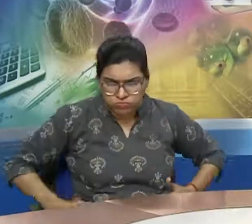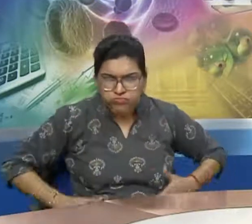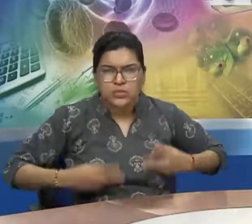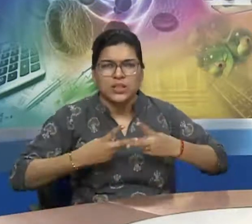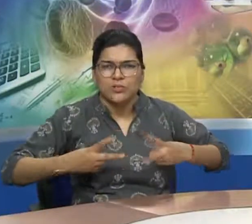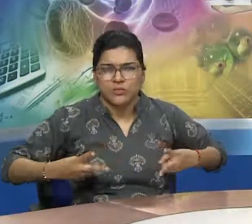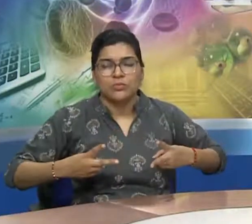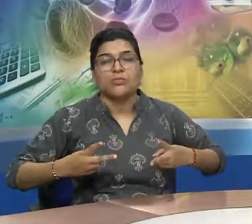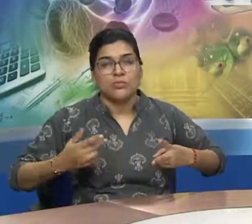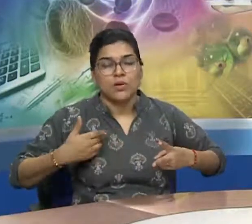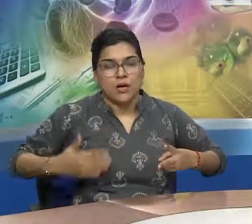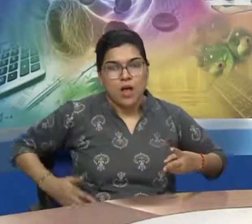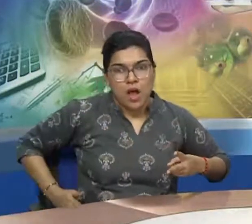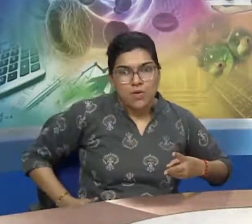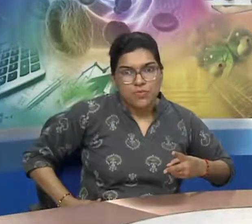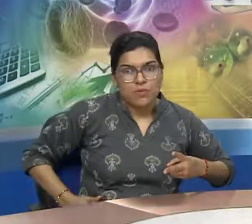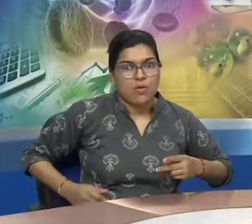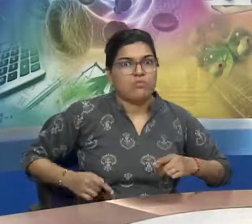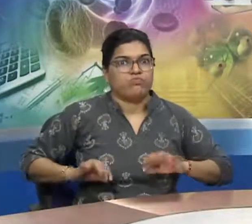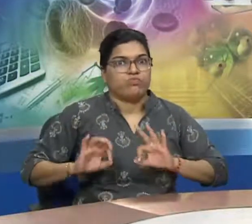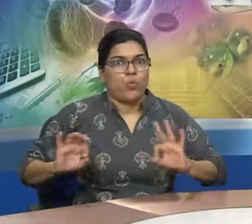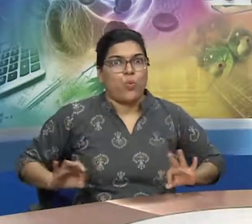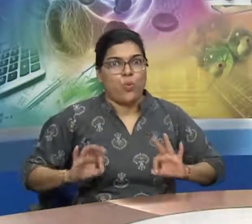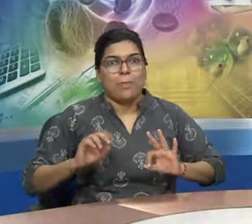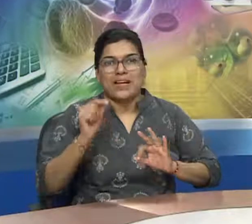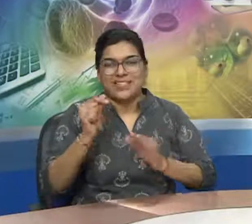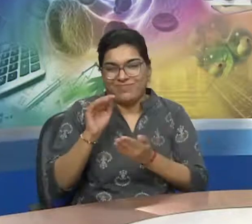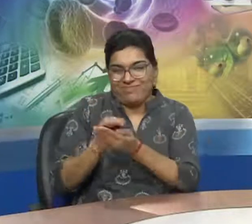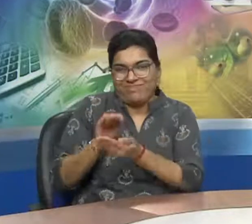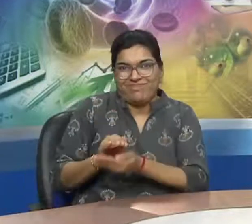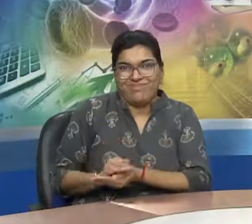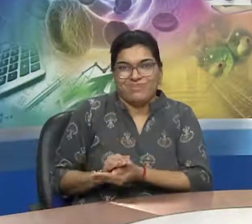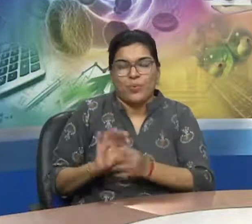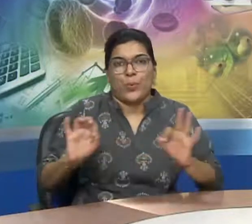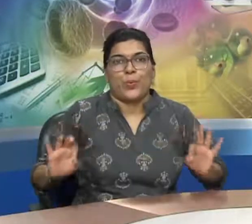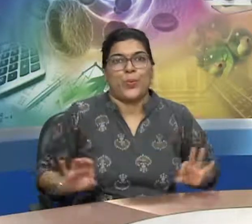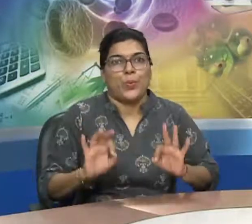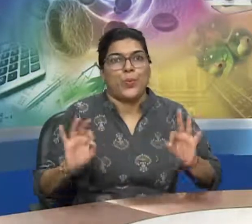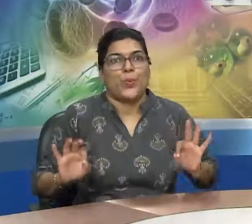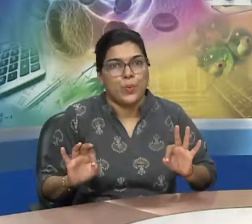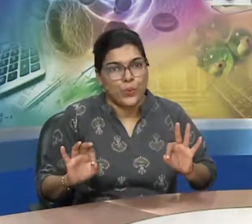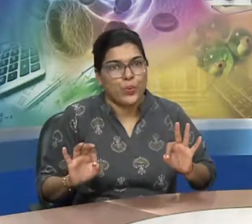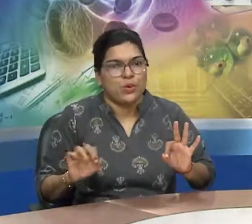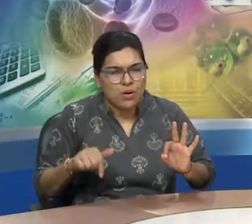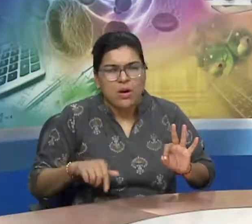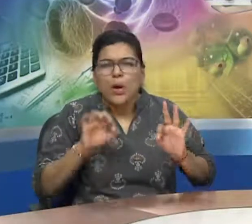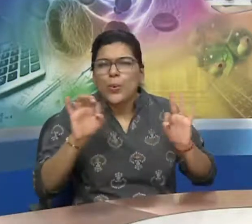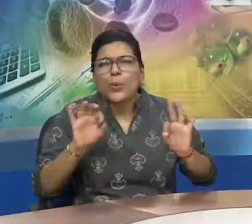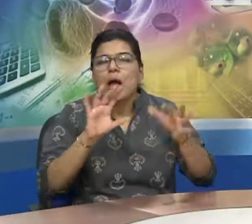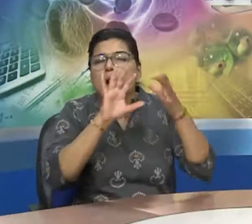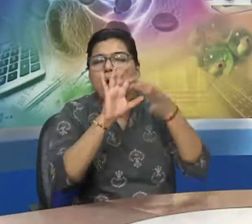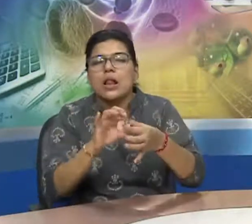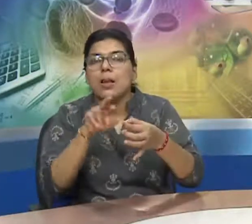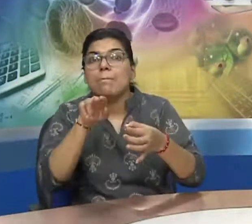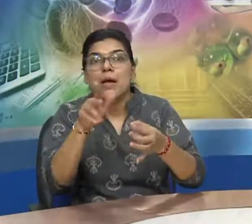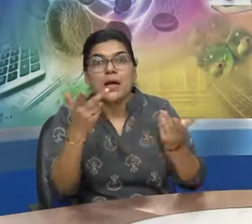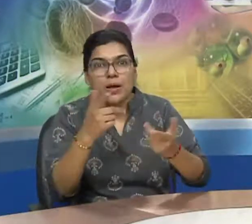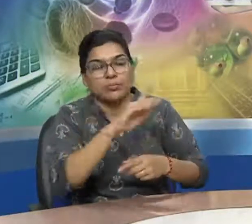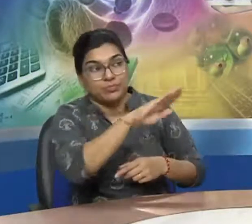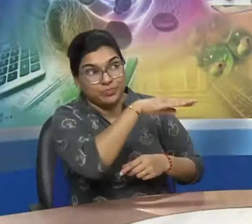is hand search my empty pockets, because we use pockets to keep money.